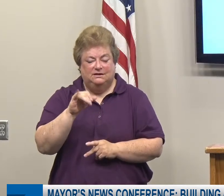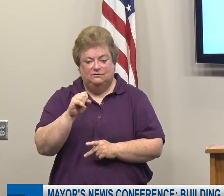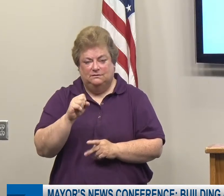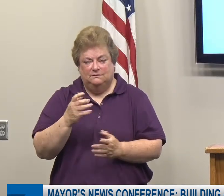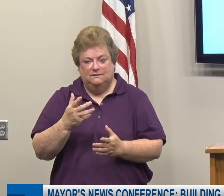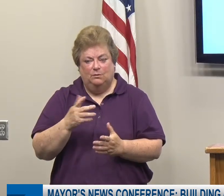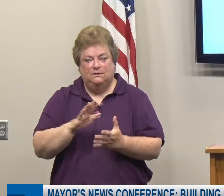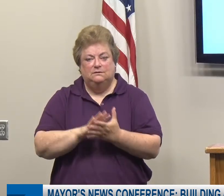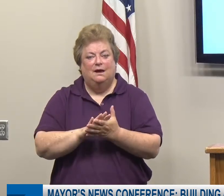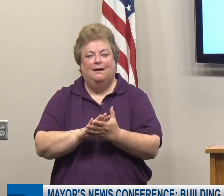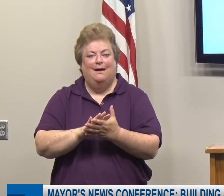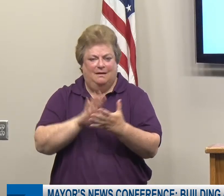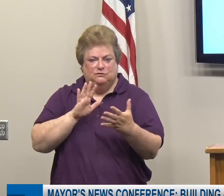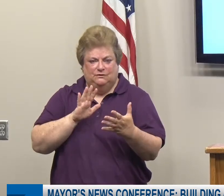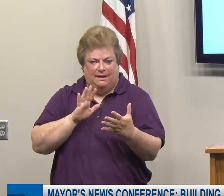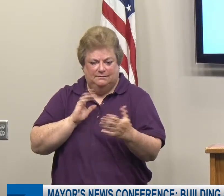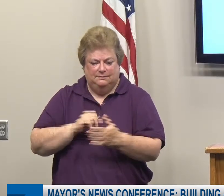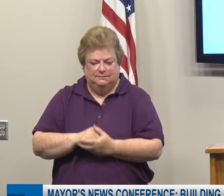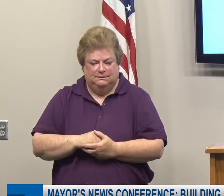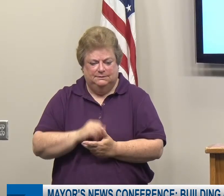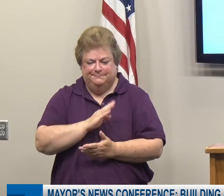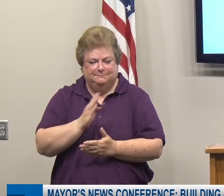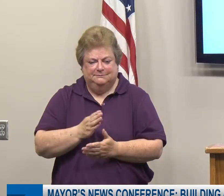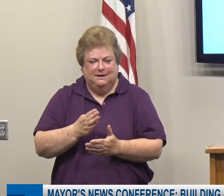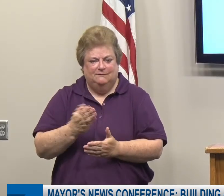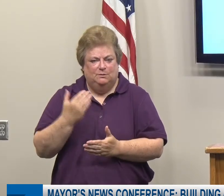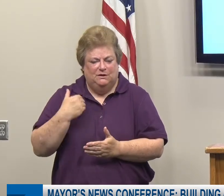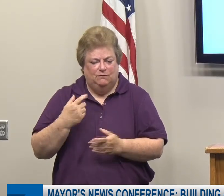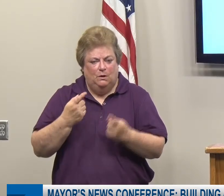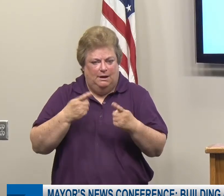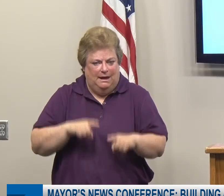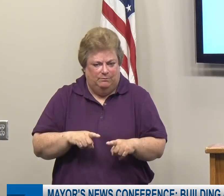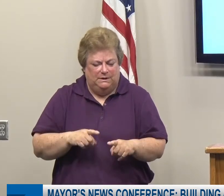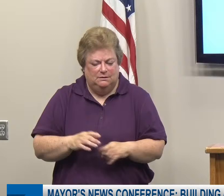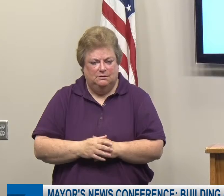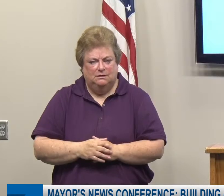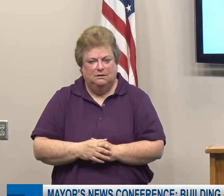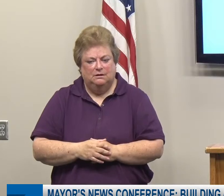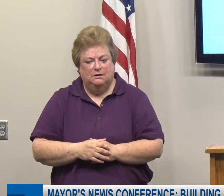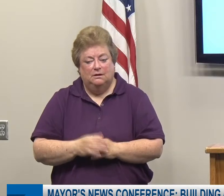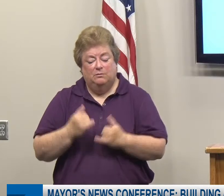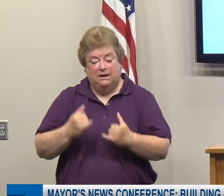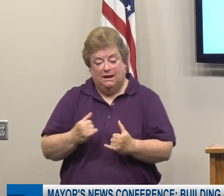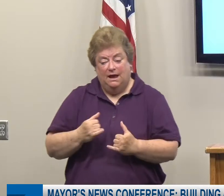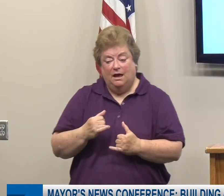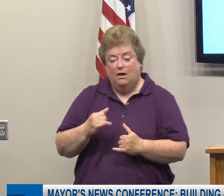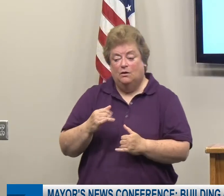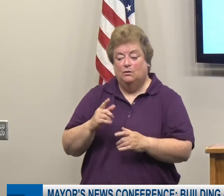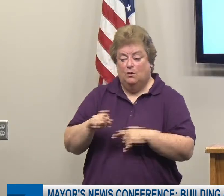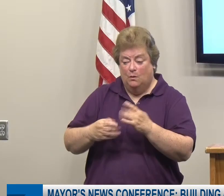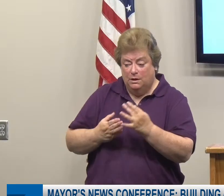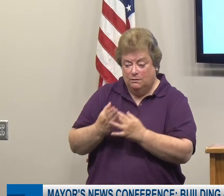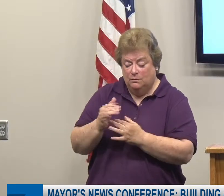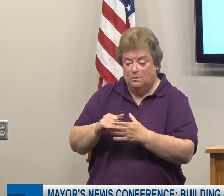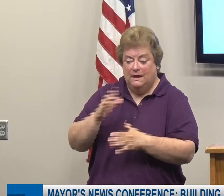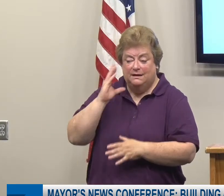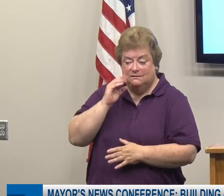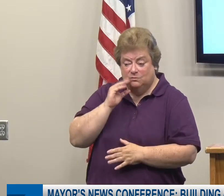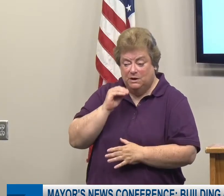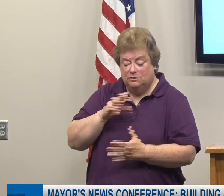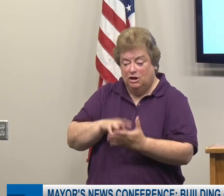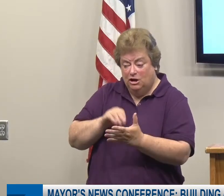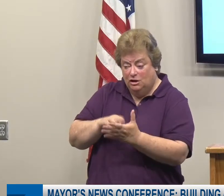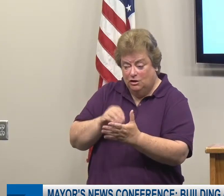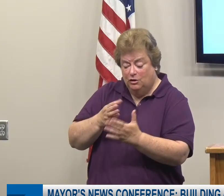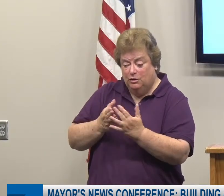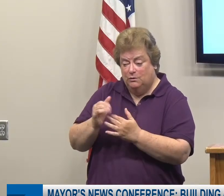abstract. And in having gone through those experiences and learning and evolving through the process, we